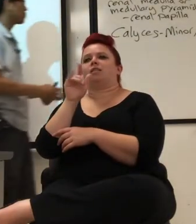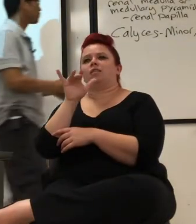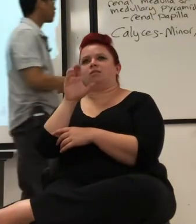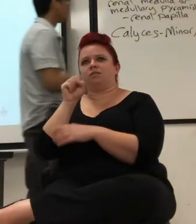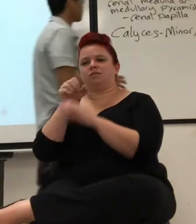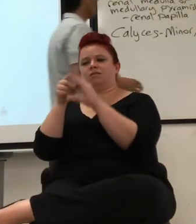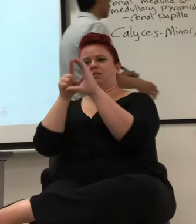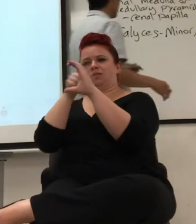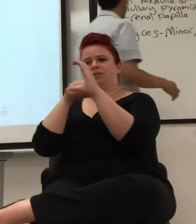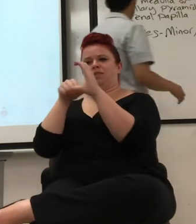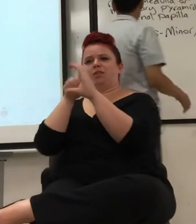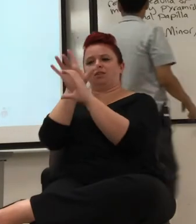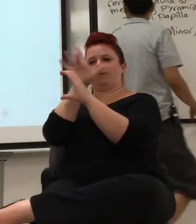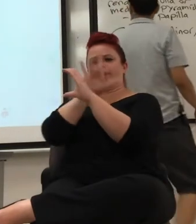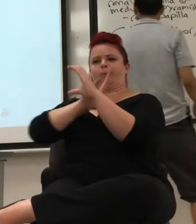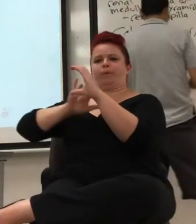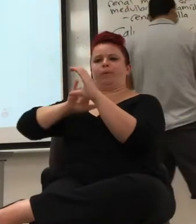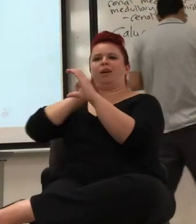system.